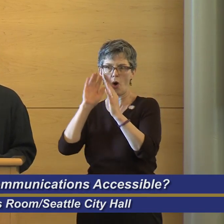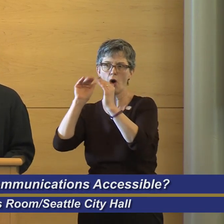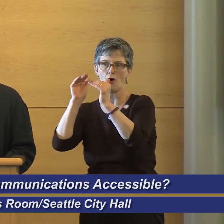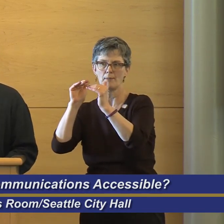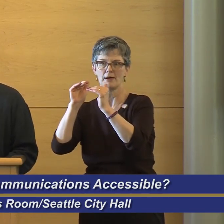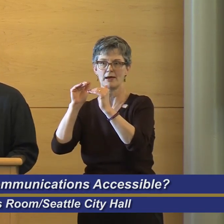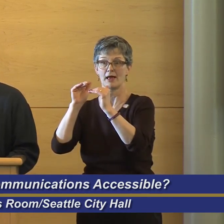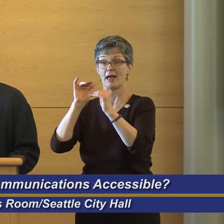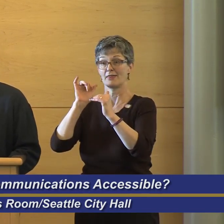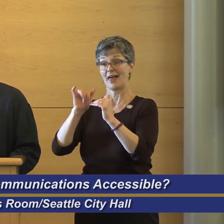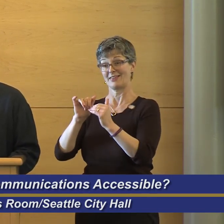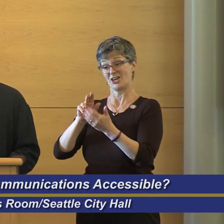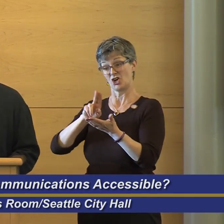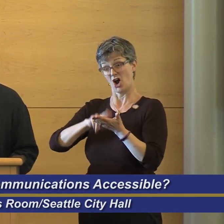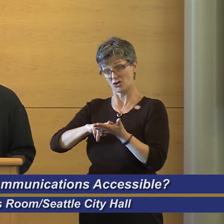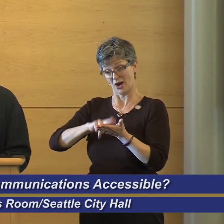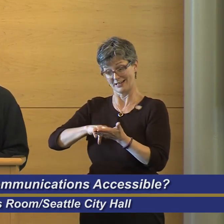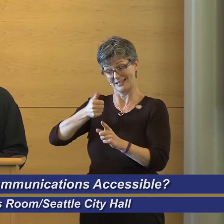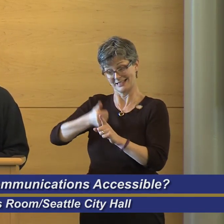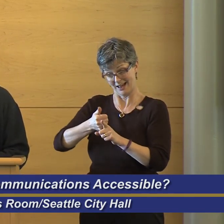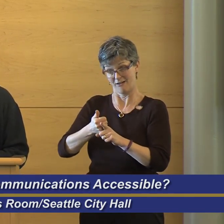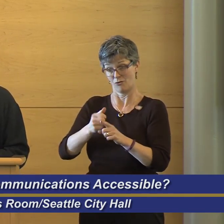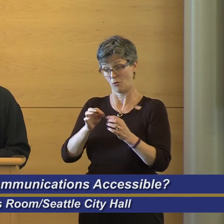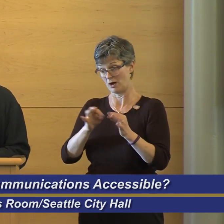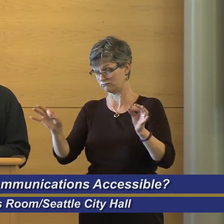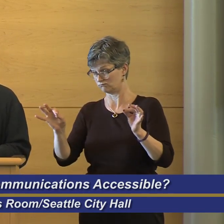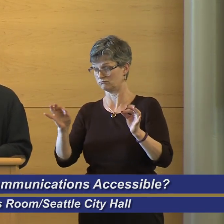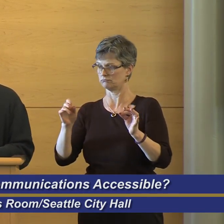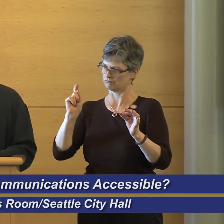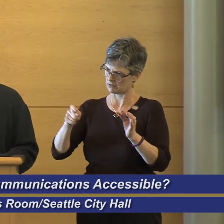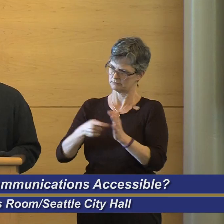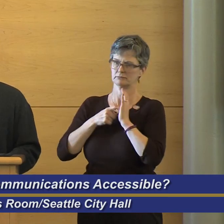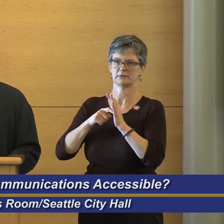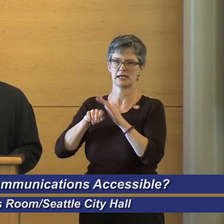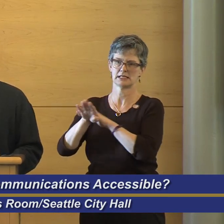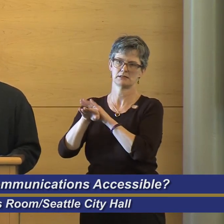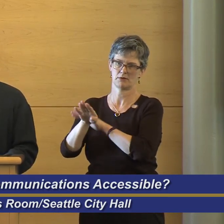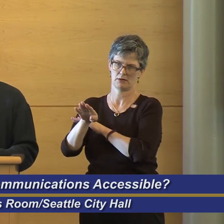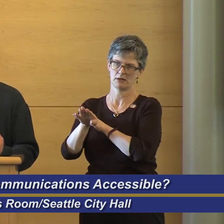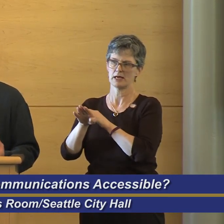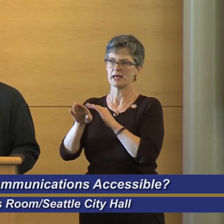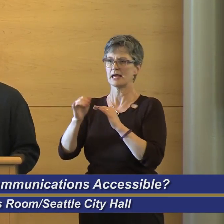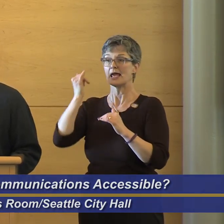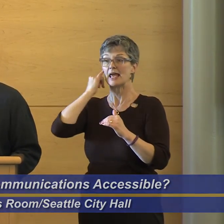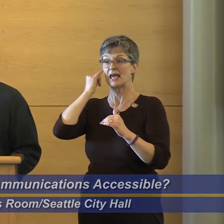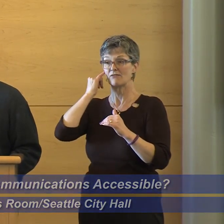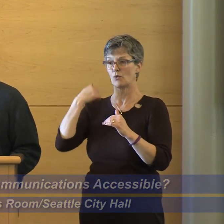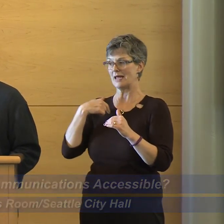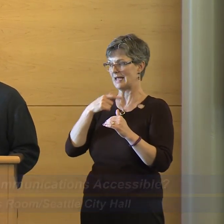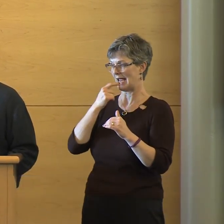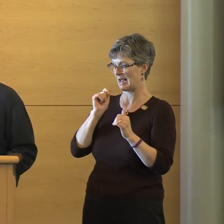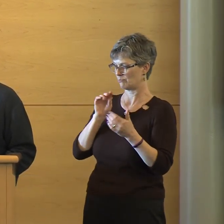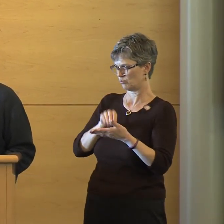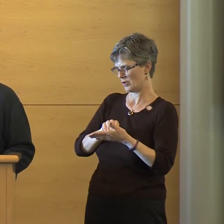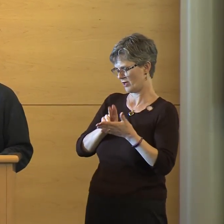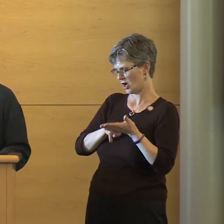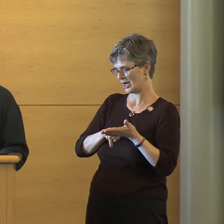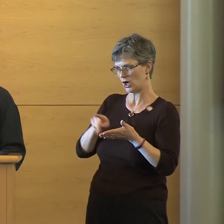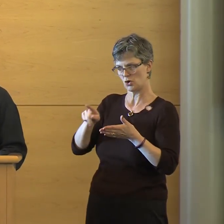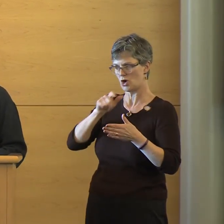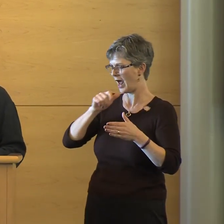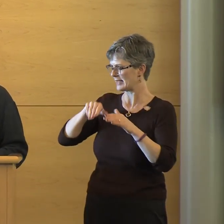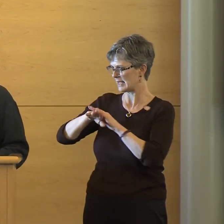actively engaged with a number of vendors right now, helping them to address their accessibility. And one of the things that we're kind of working on now